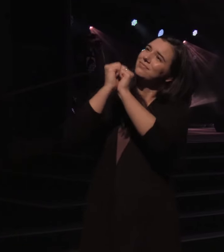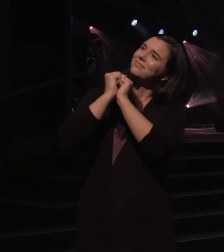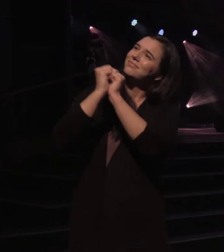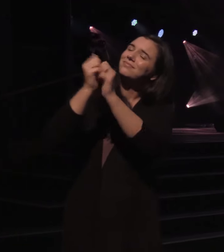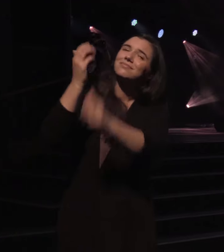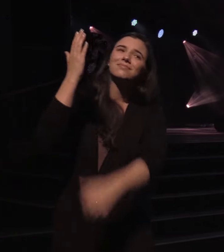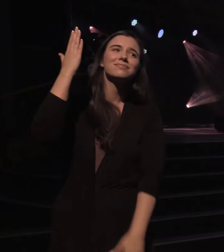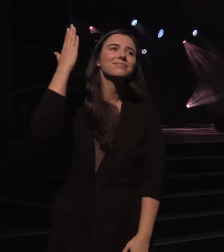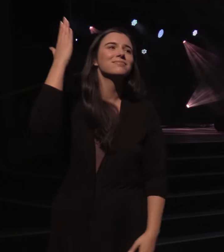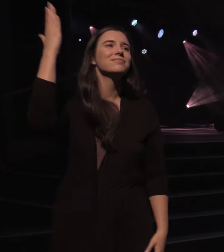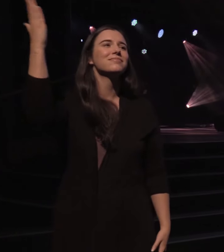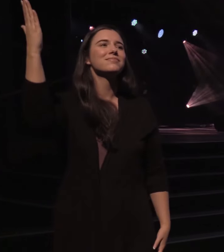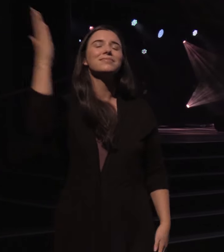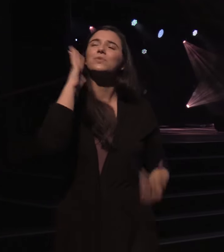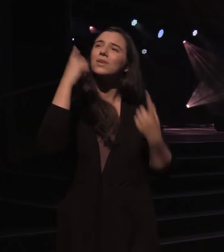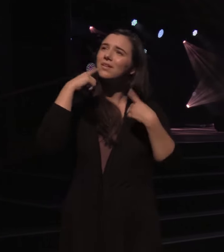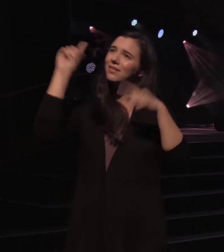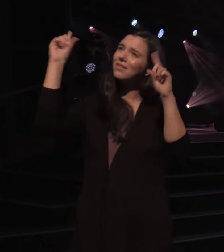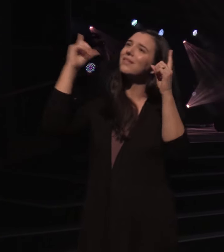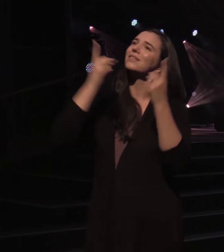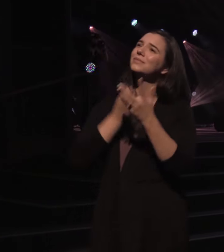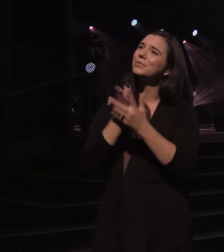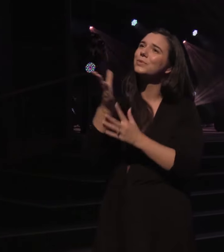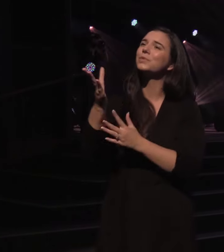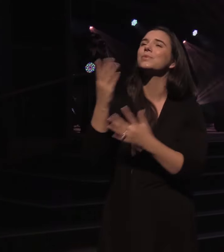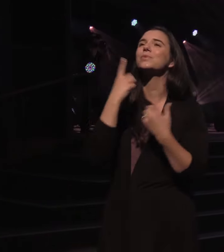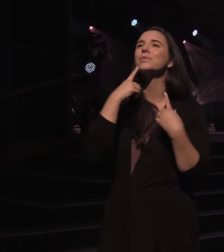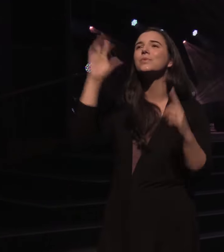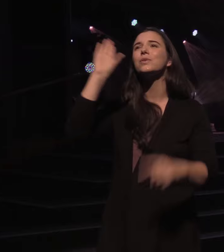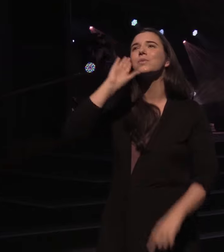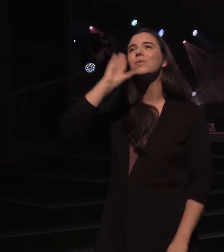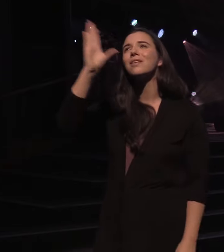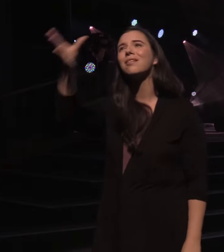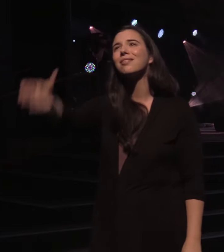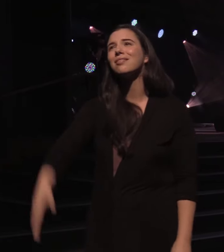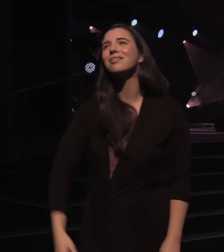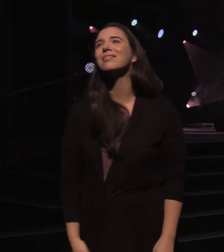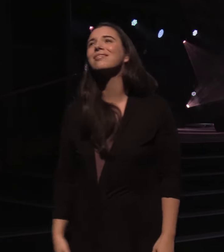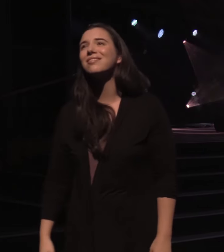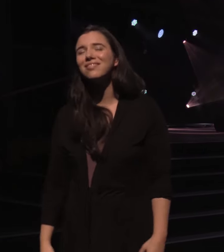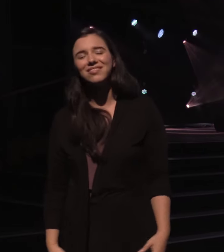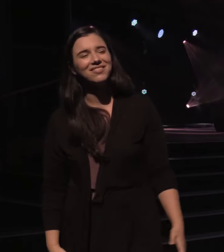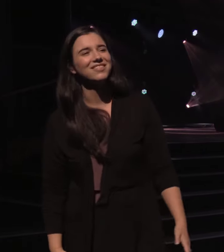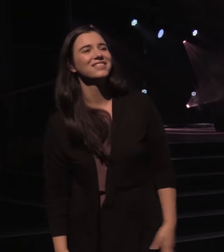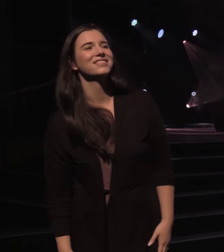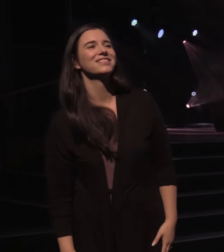Thank you.